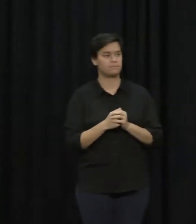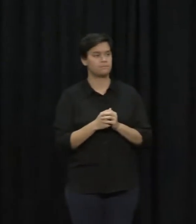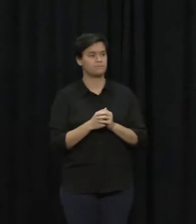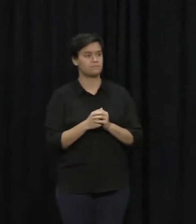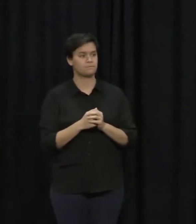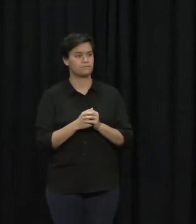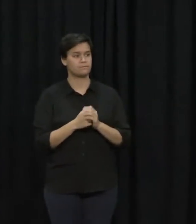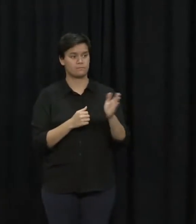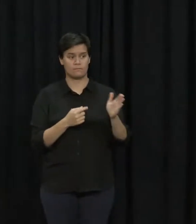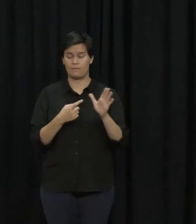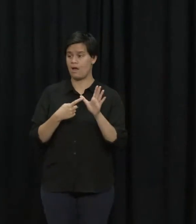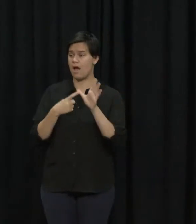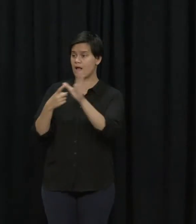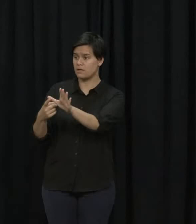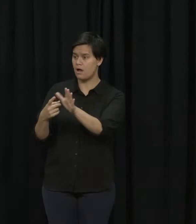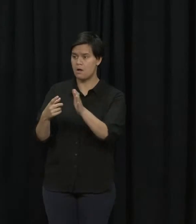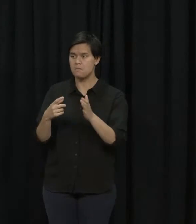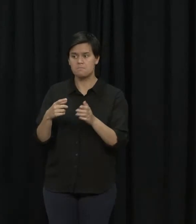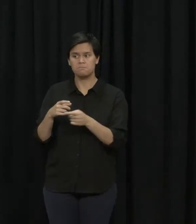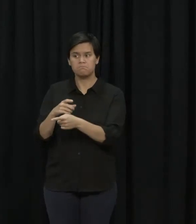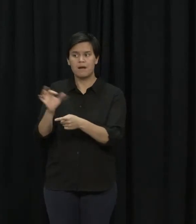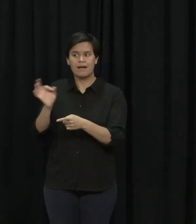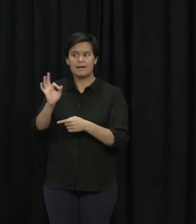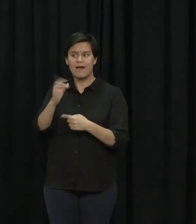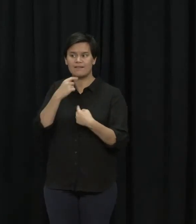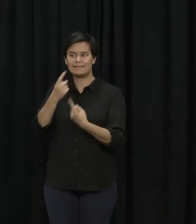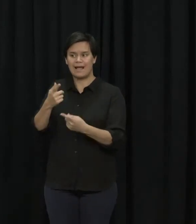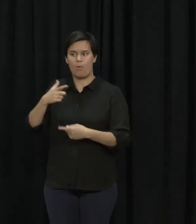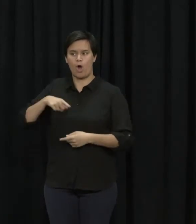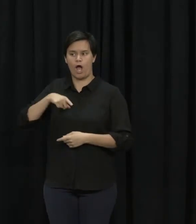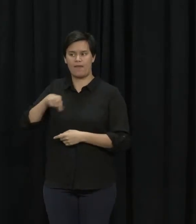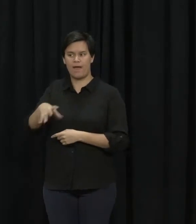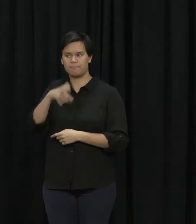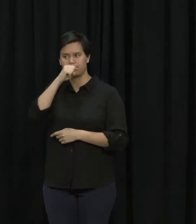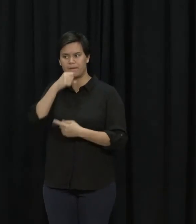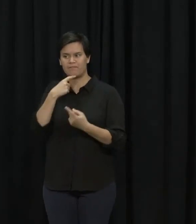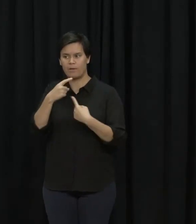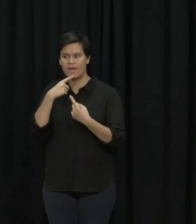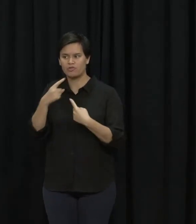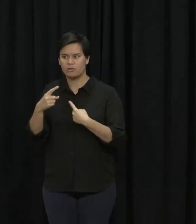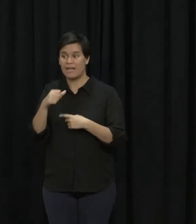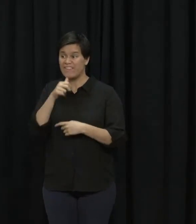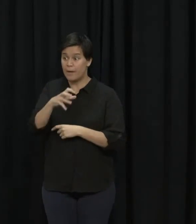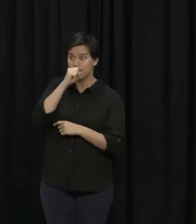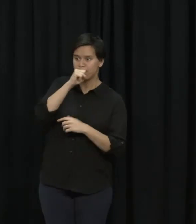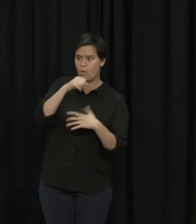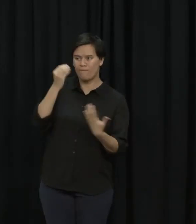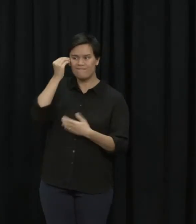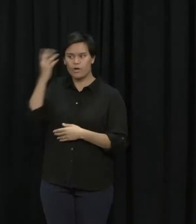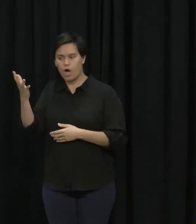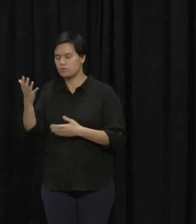personally involved in the interviews. What I would say is that our contact tracing teams are incredibly